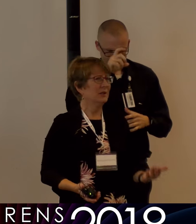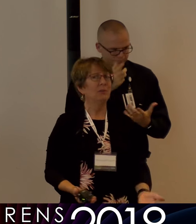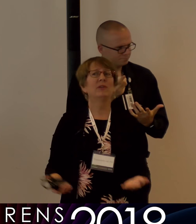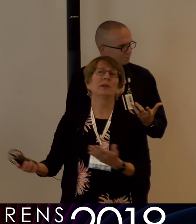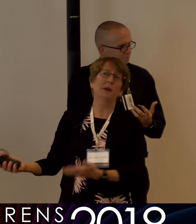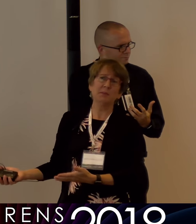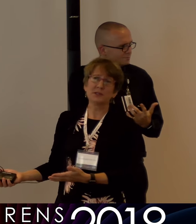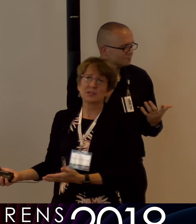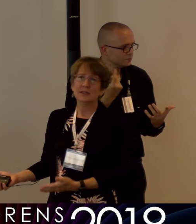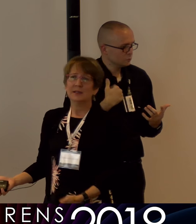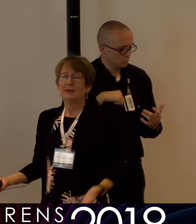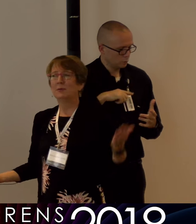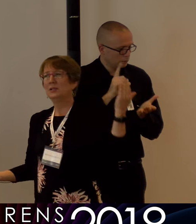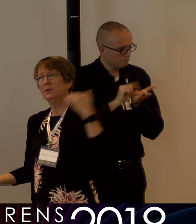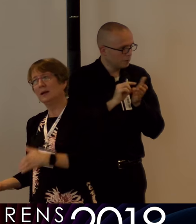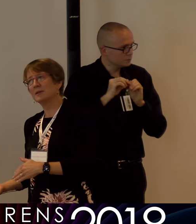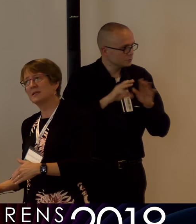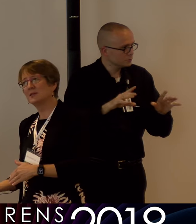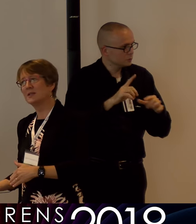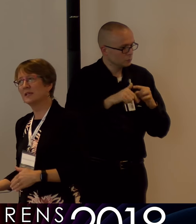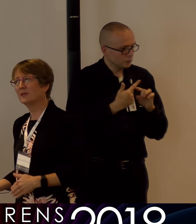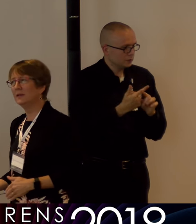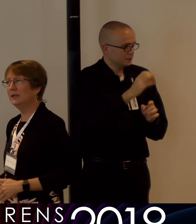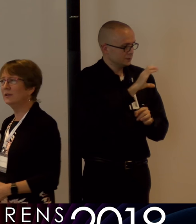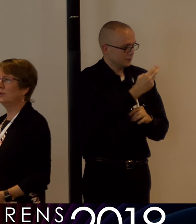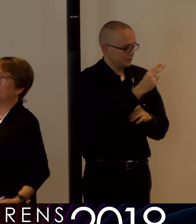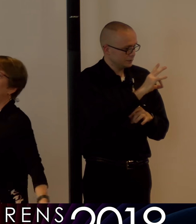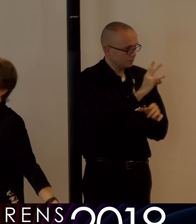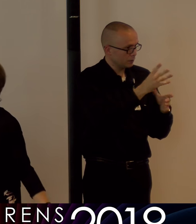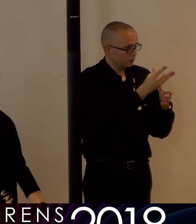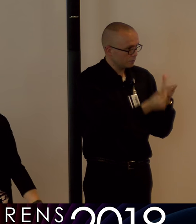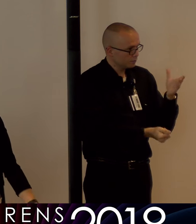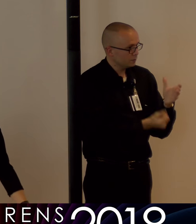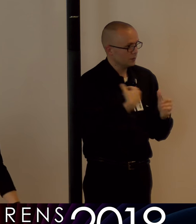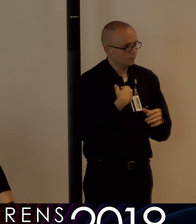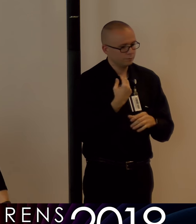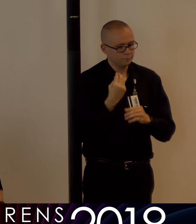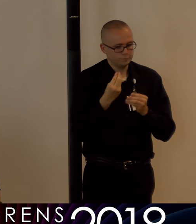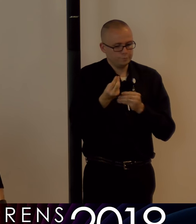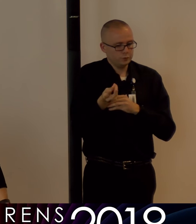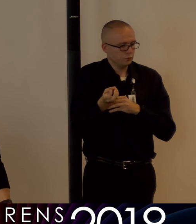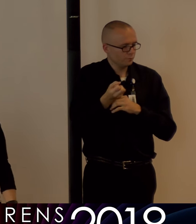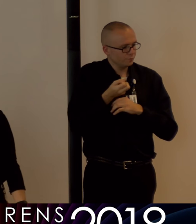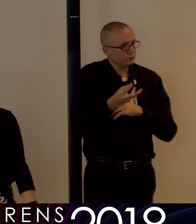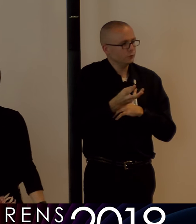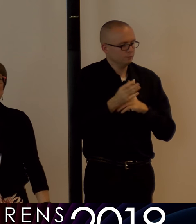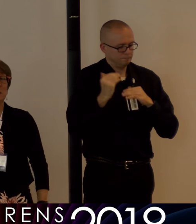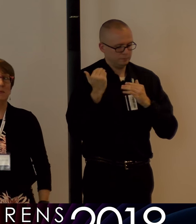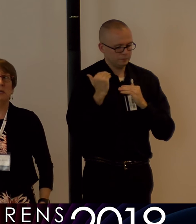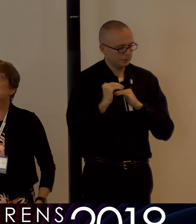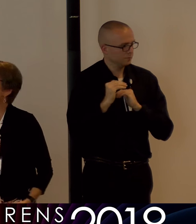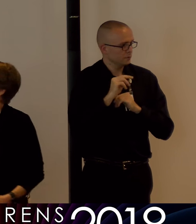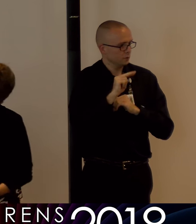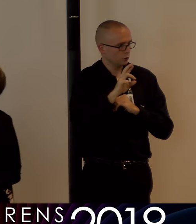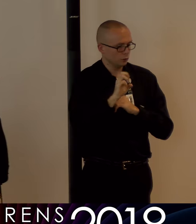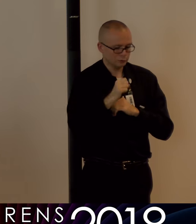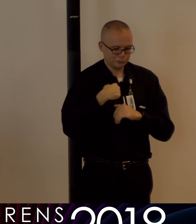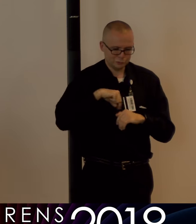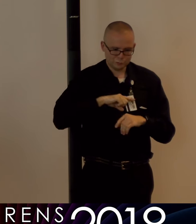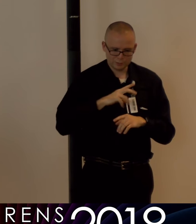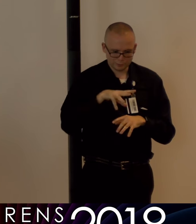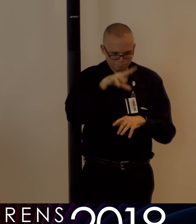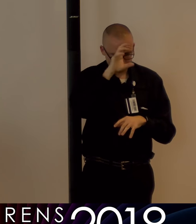because we've already published that when you knock out CHD7 in the ear, you get fewer neurons. So we were really confused by